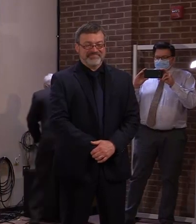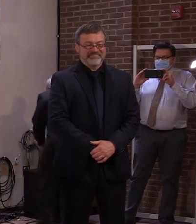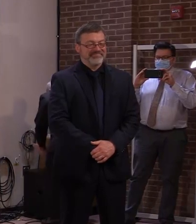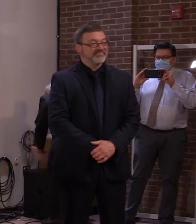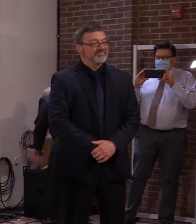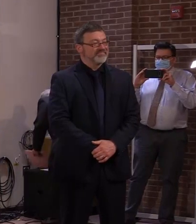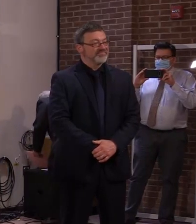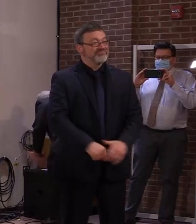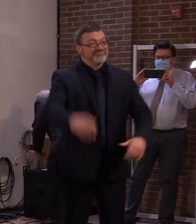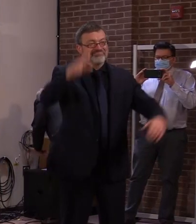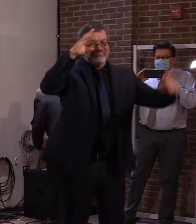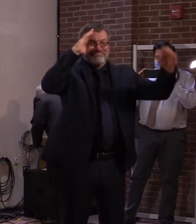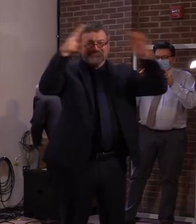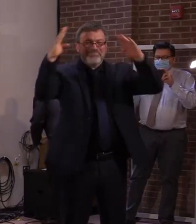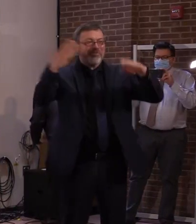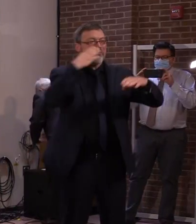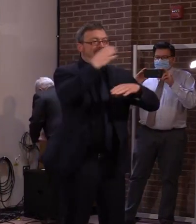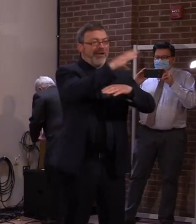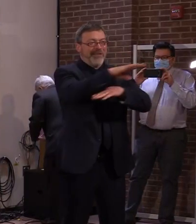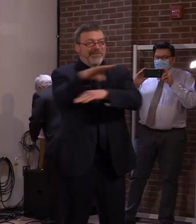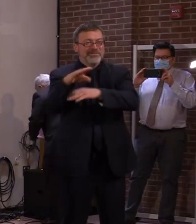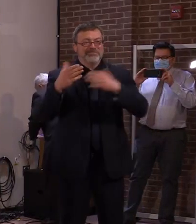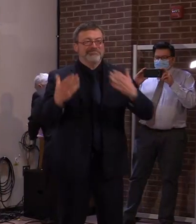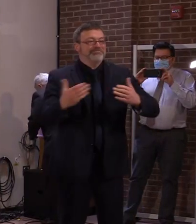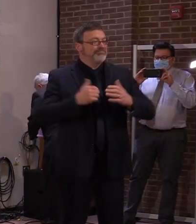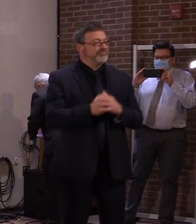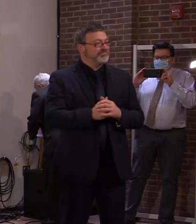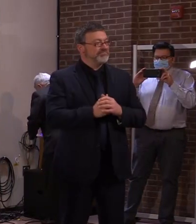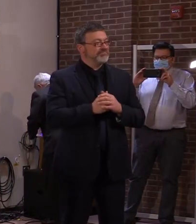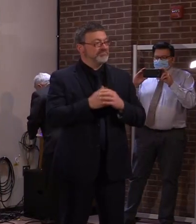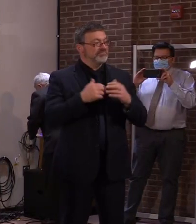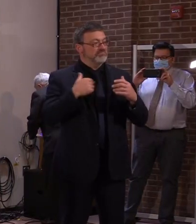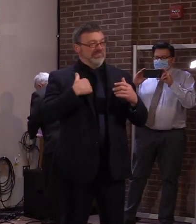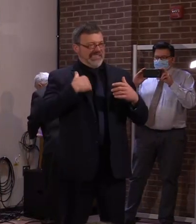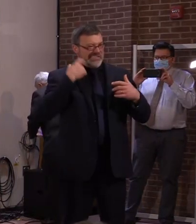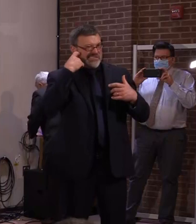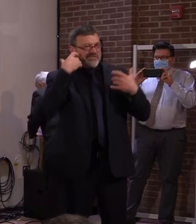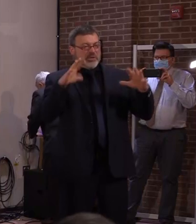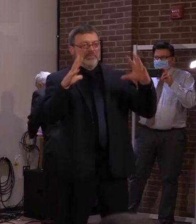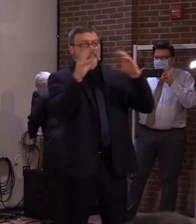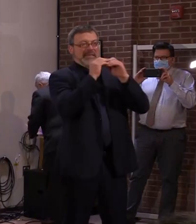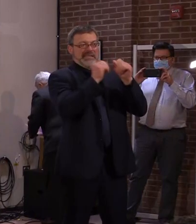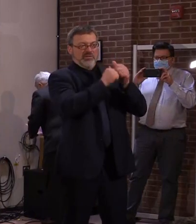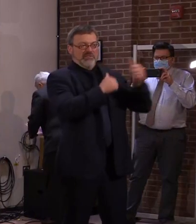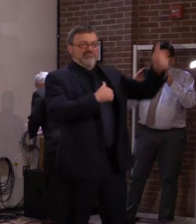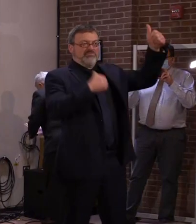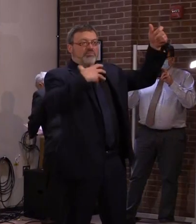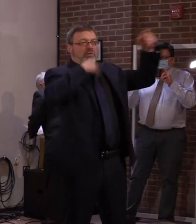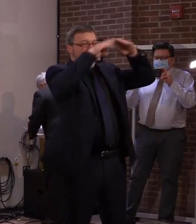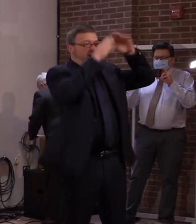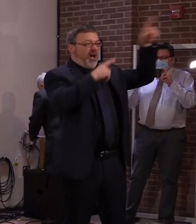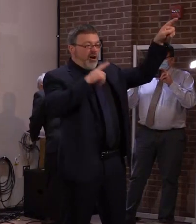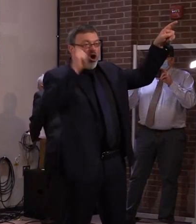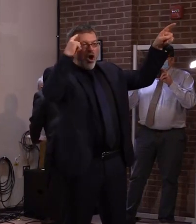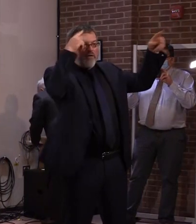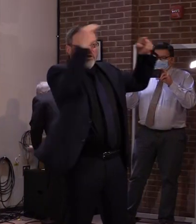Well, good afternoon, everyone. Just got off our call with White House officials and other governors, and here's what we